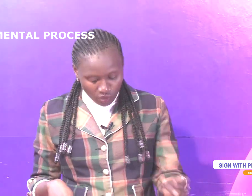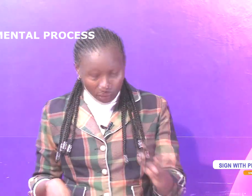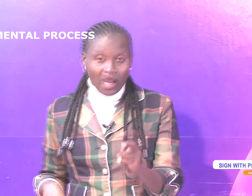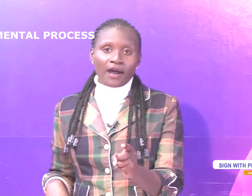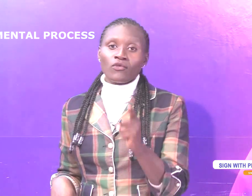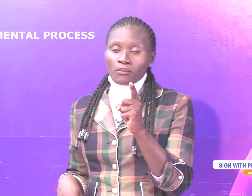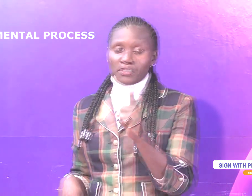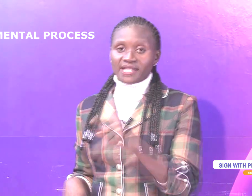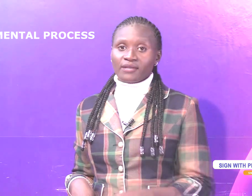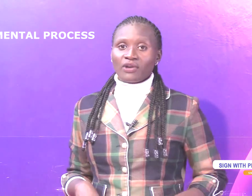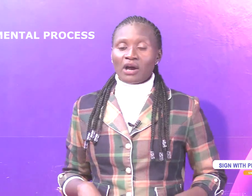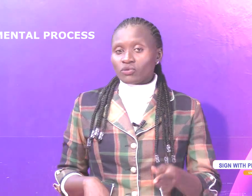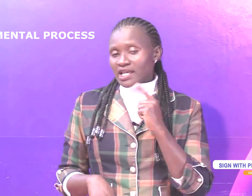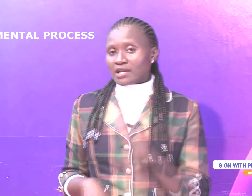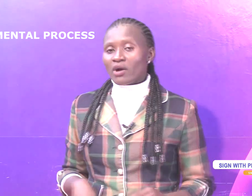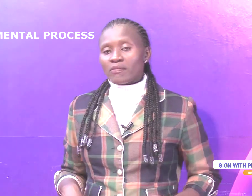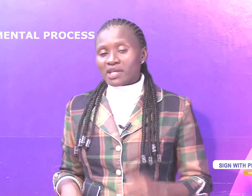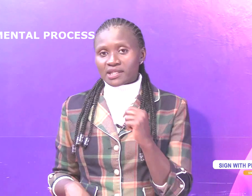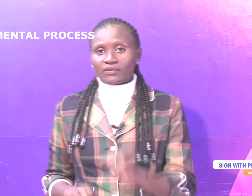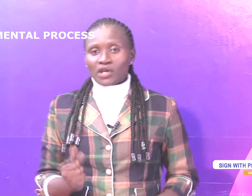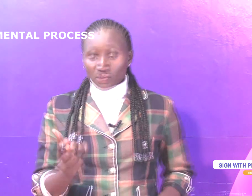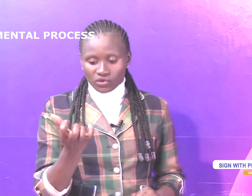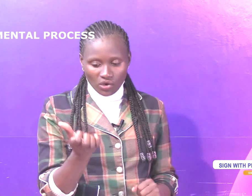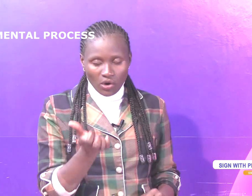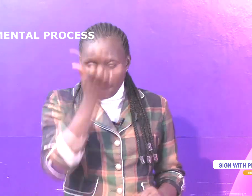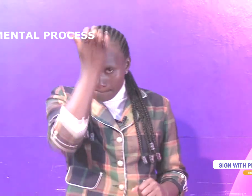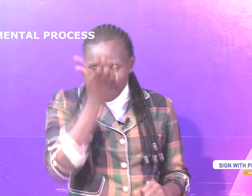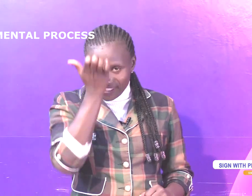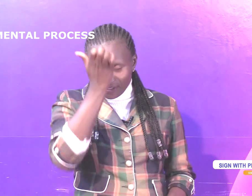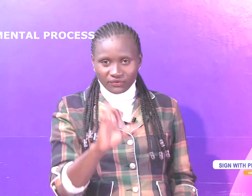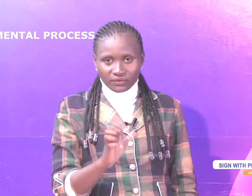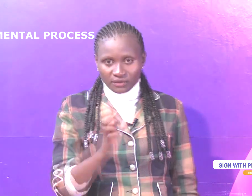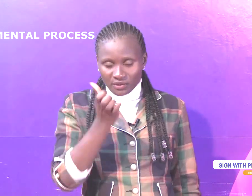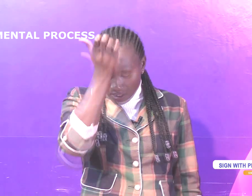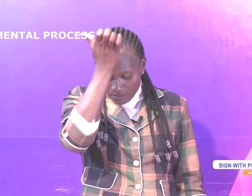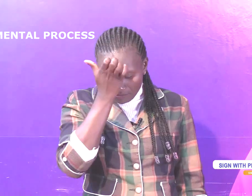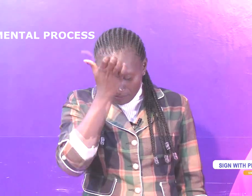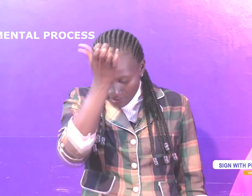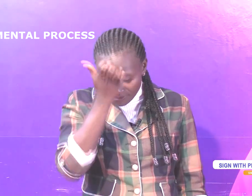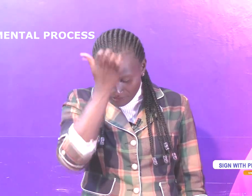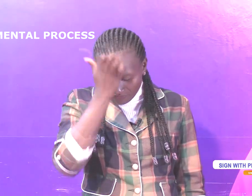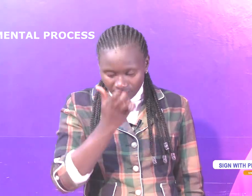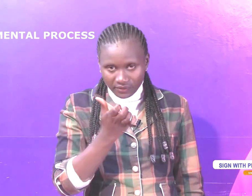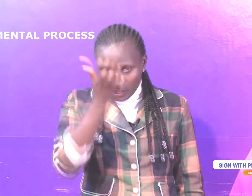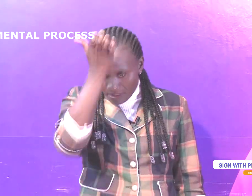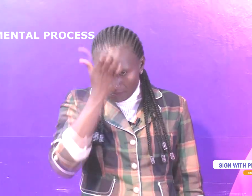have mischief. How do we sign the word mischief? So mischief, mischief,